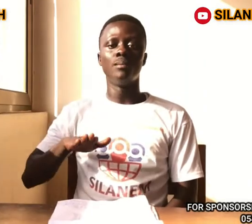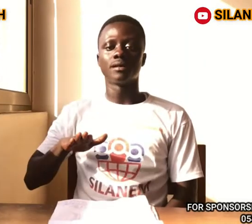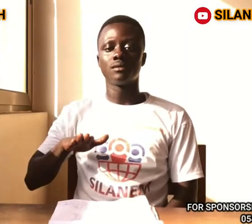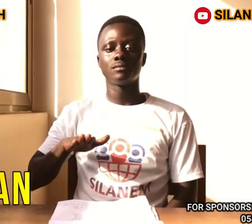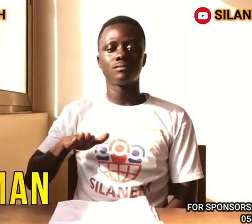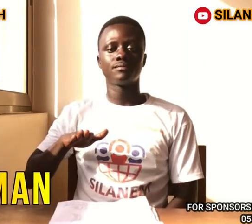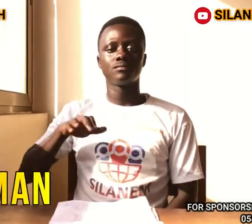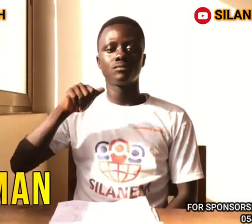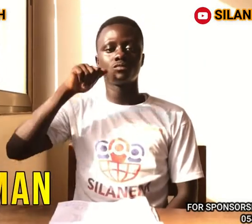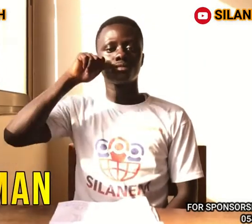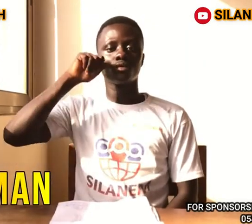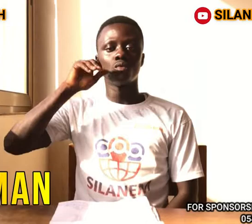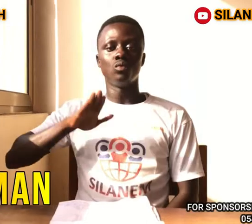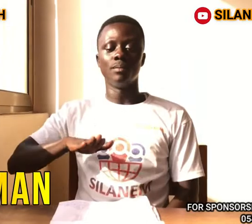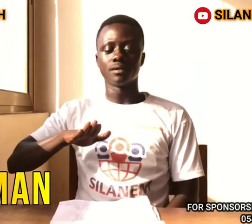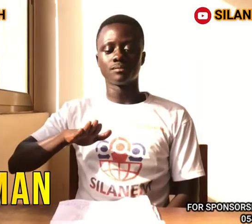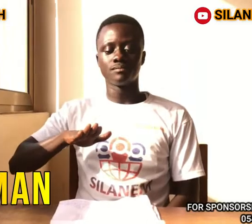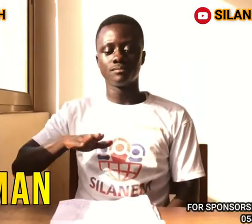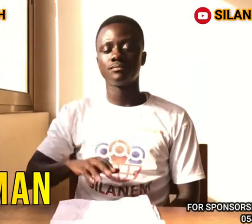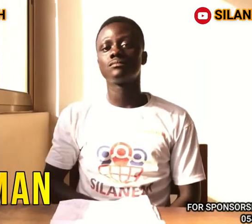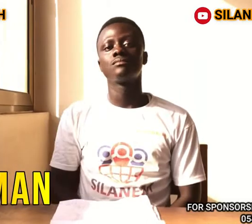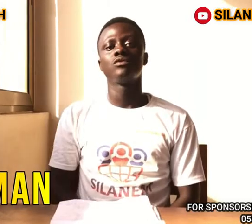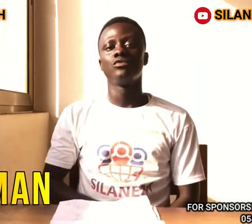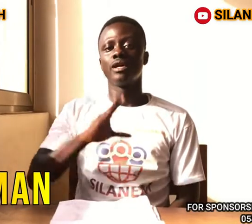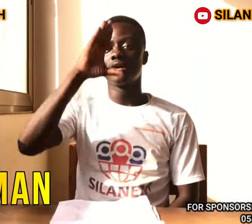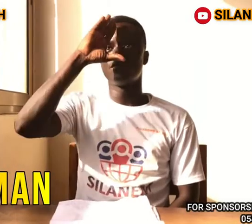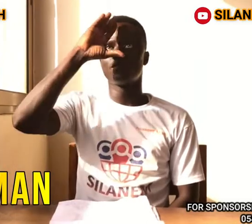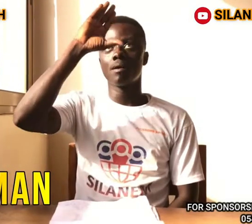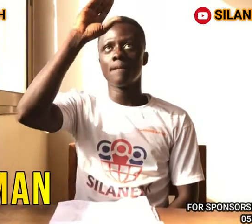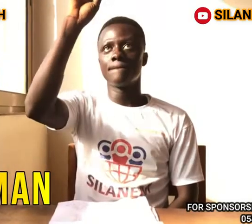woman, woman. We have man.